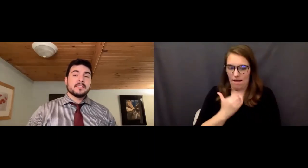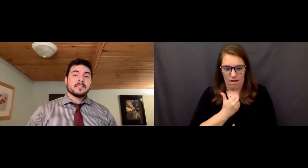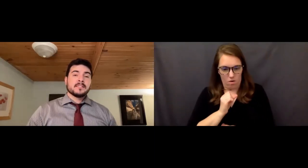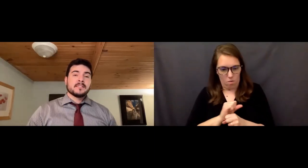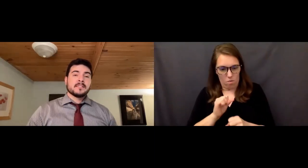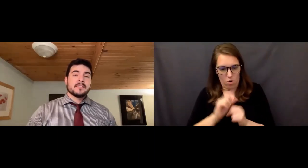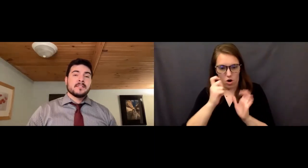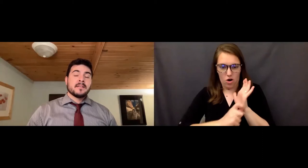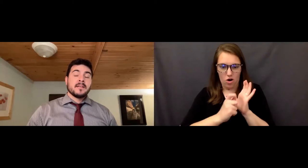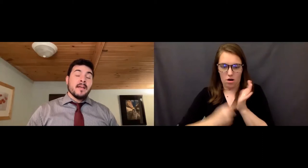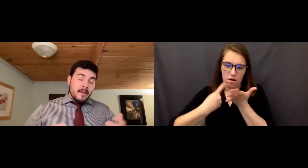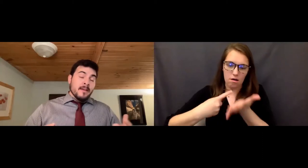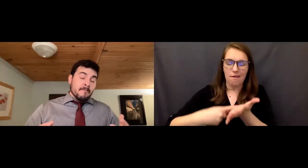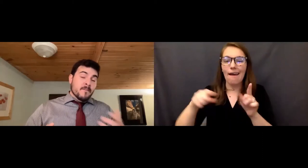theologians?